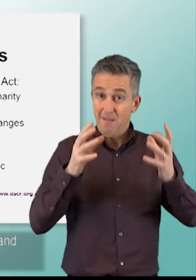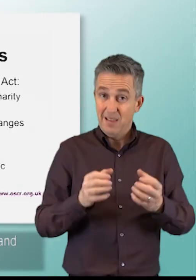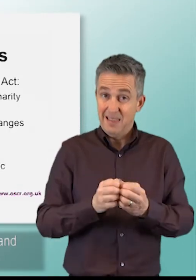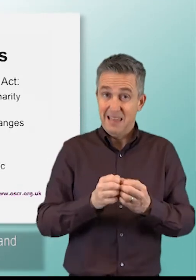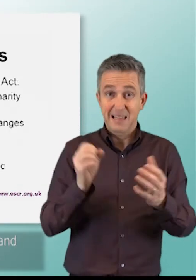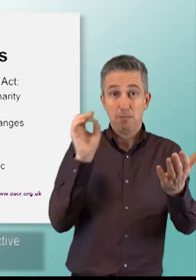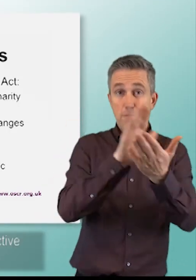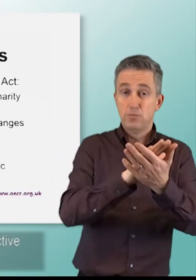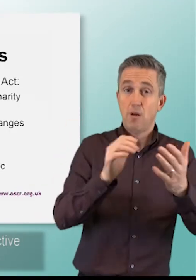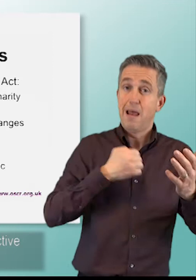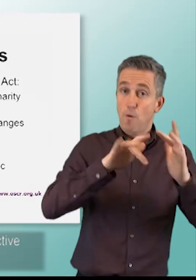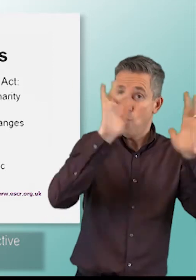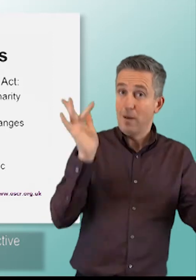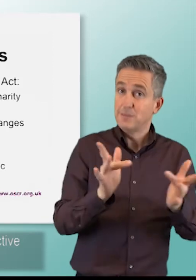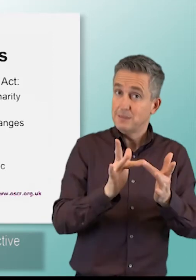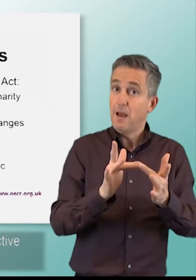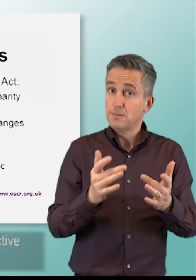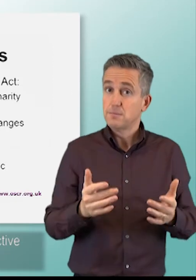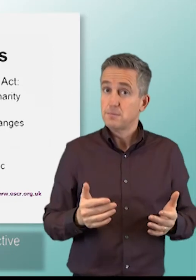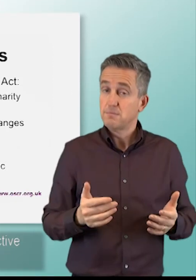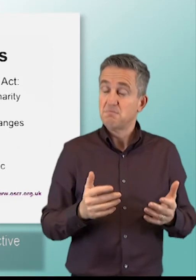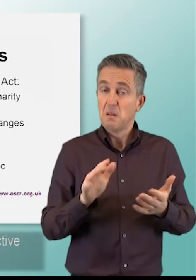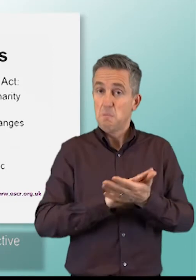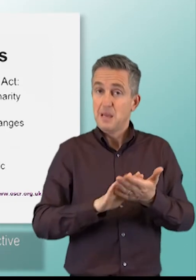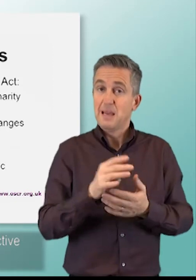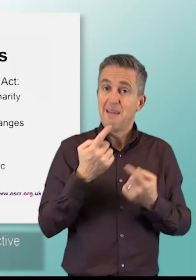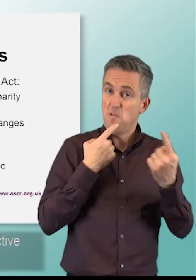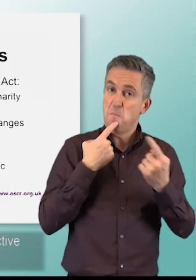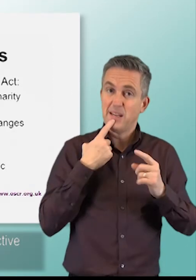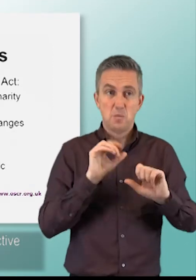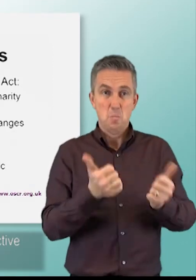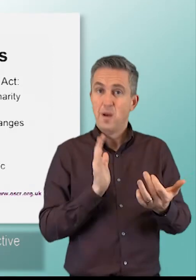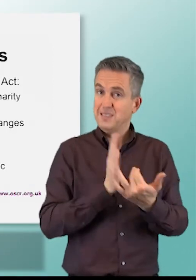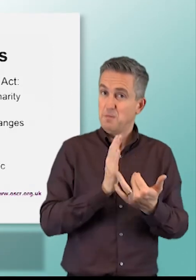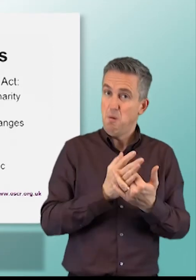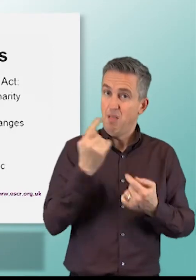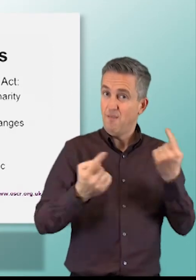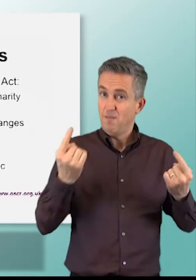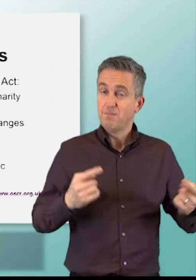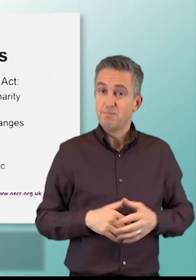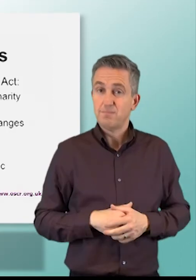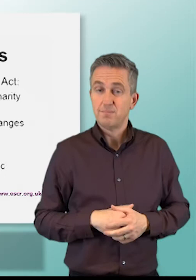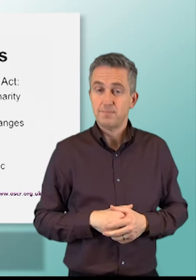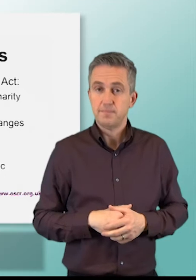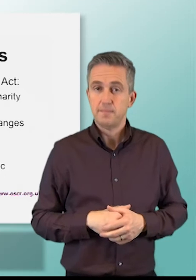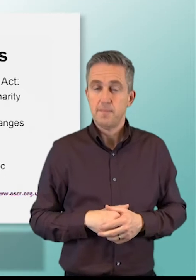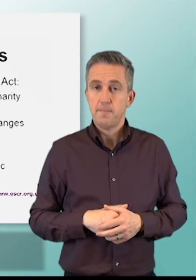all the information can be read from a slightly more informed perspective, and potentially that makes the information a lot more helpful for the reader.